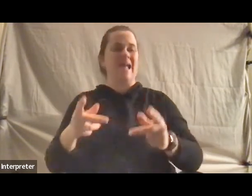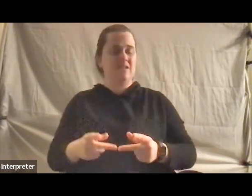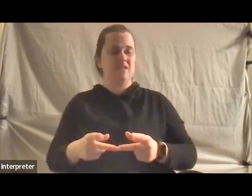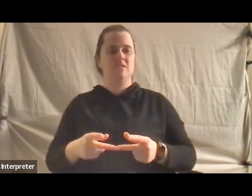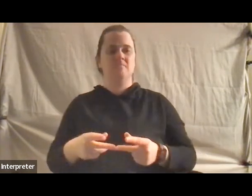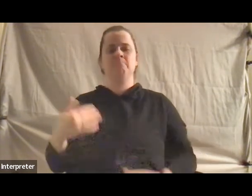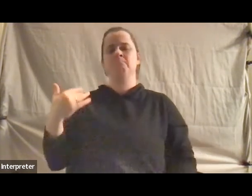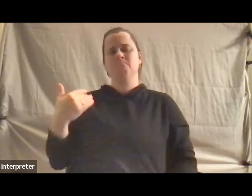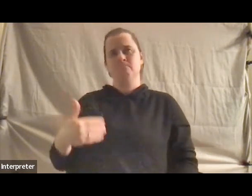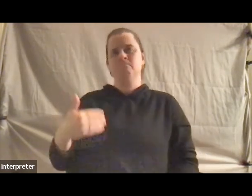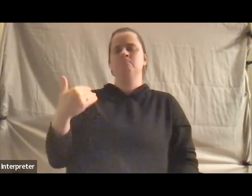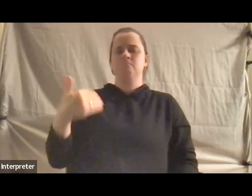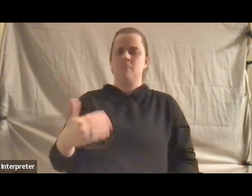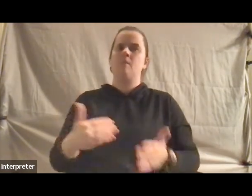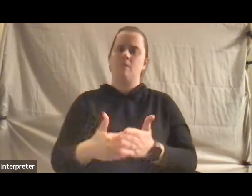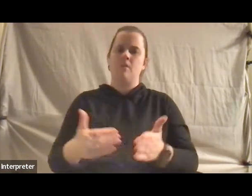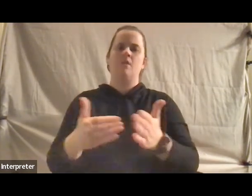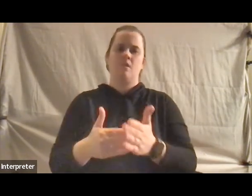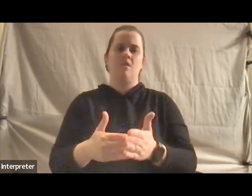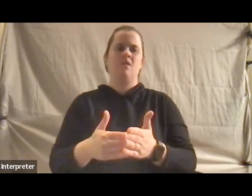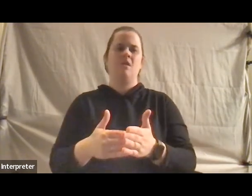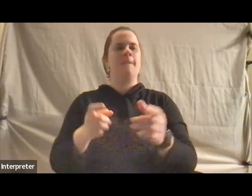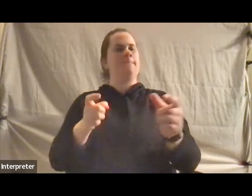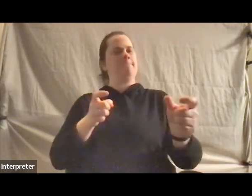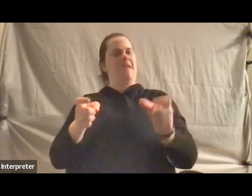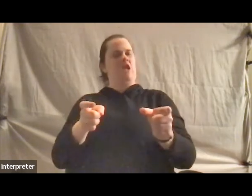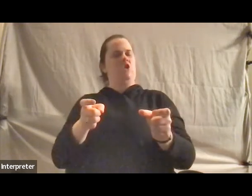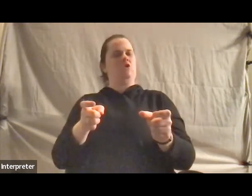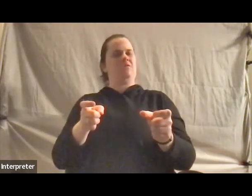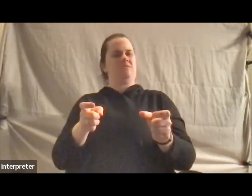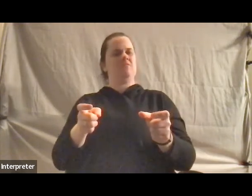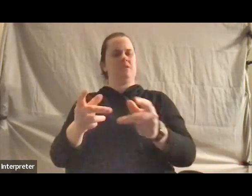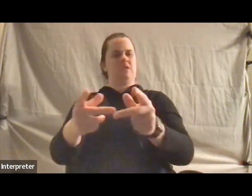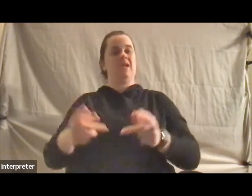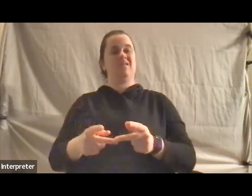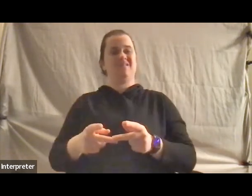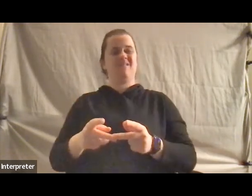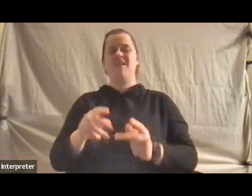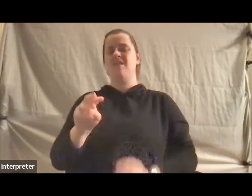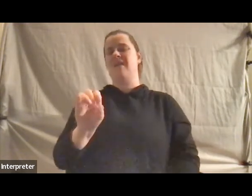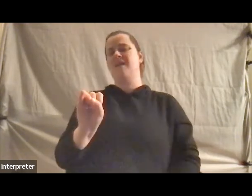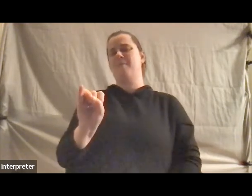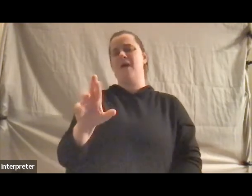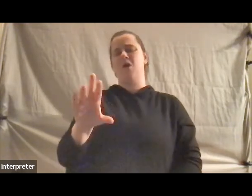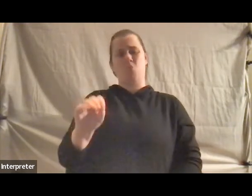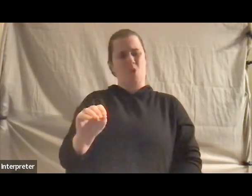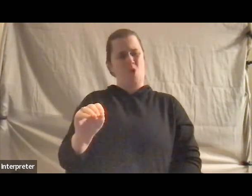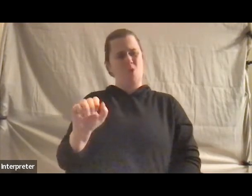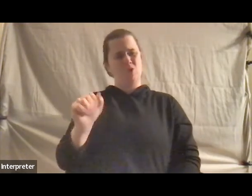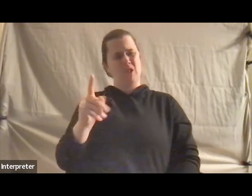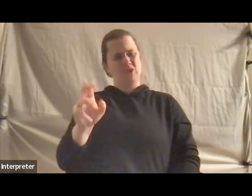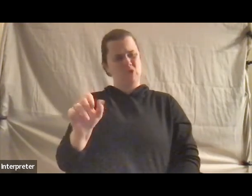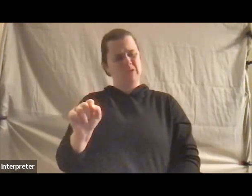time again that managed sites like our tiny emergency micro shelters can live in harmony